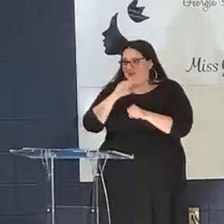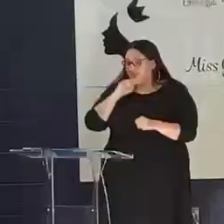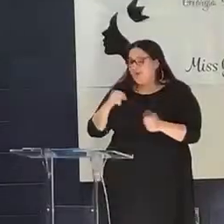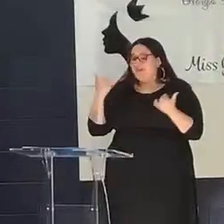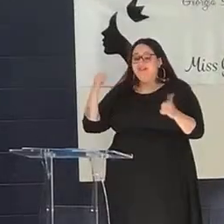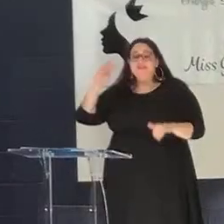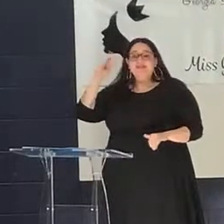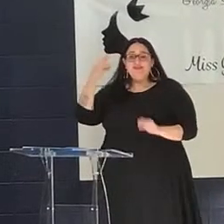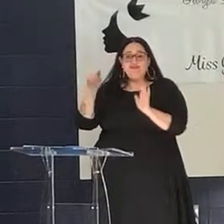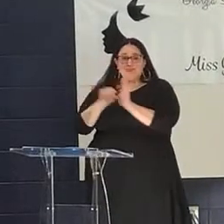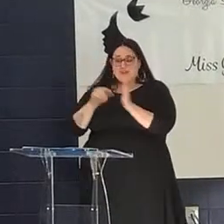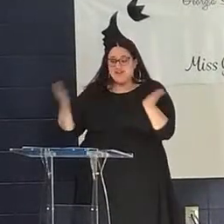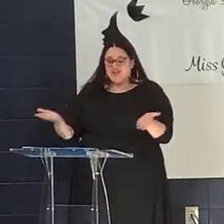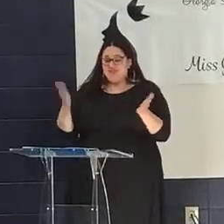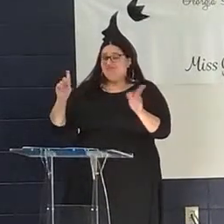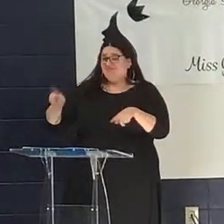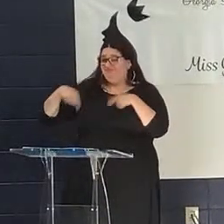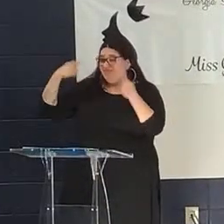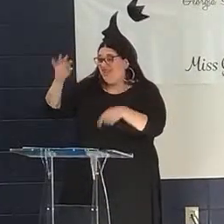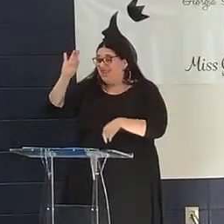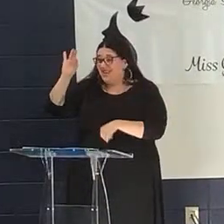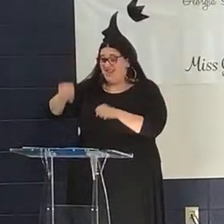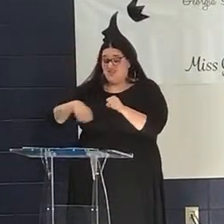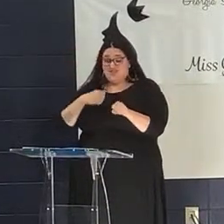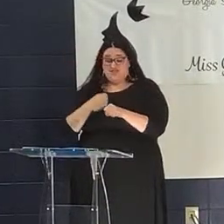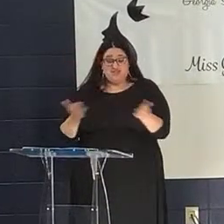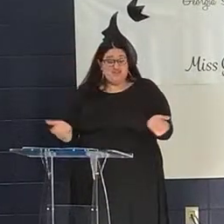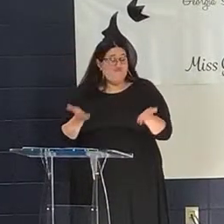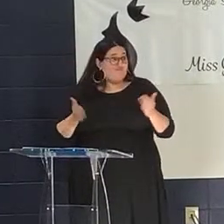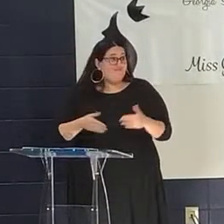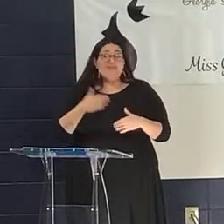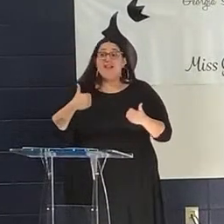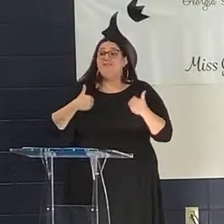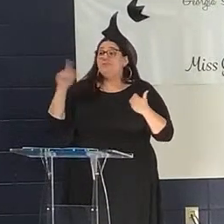and she's 12 years old. She's in the sixth grade here at the Georgia School for the Deaf. She's been here for